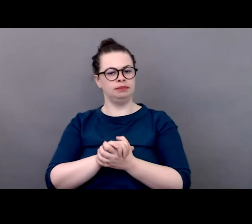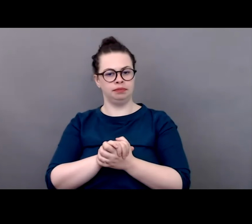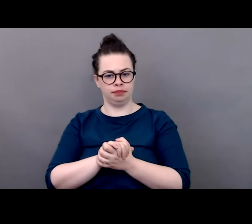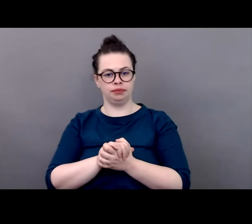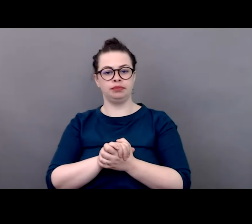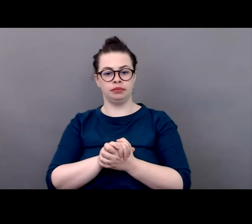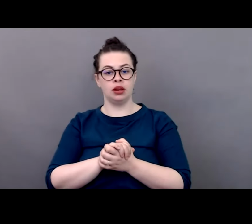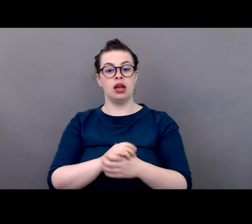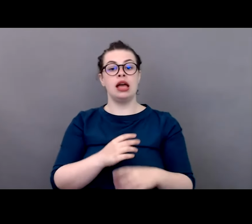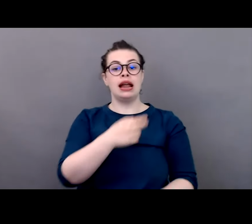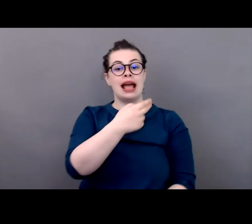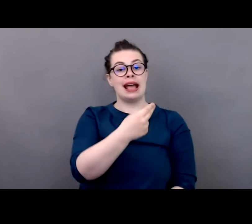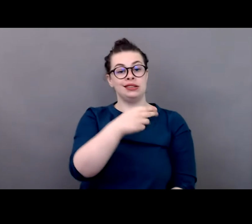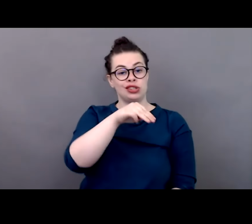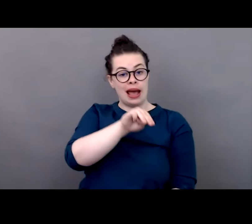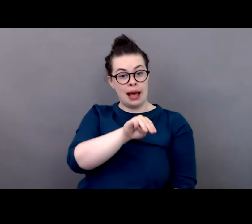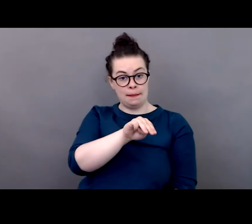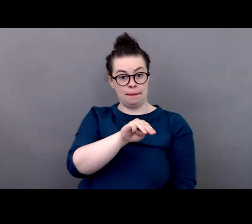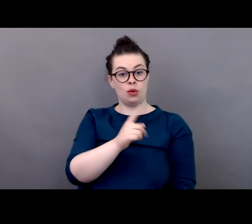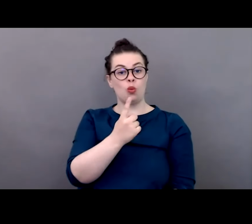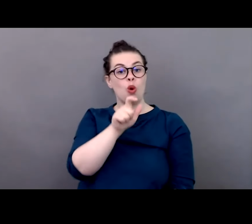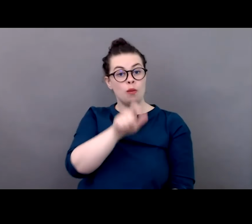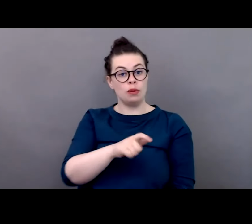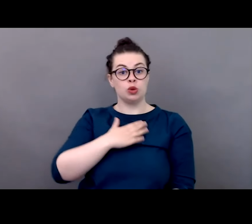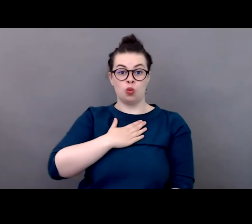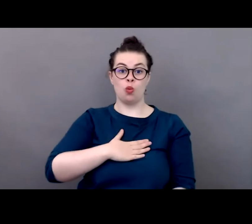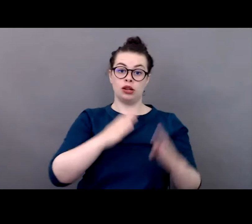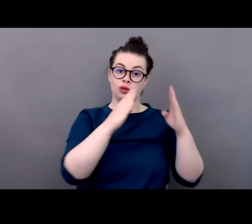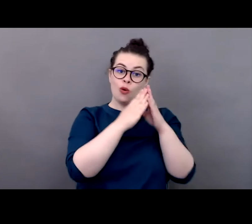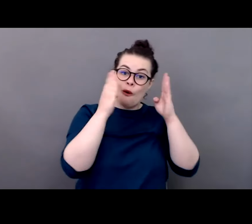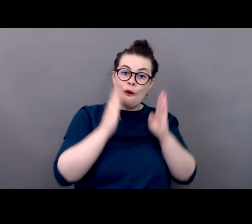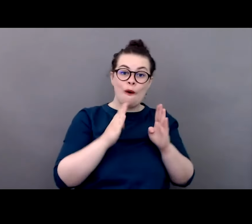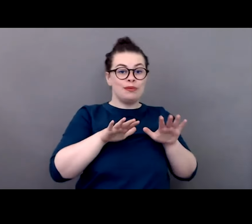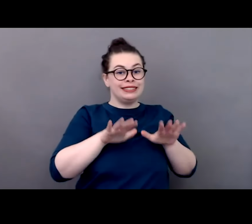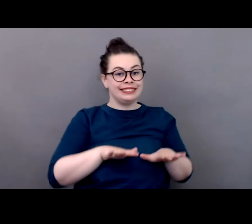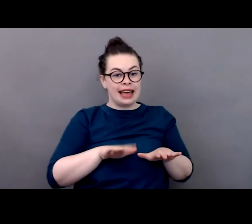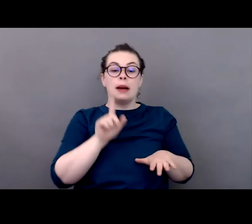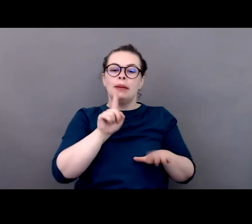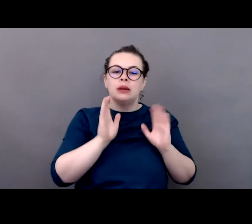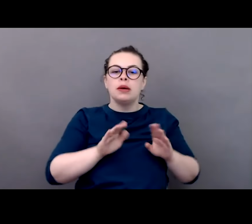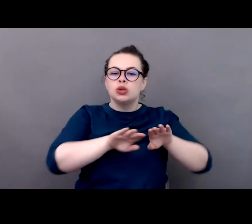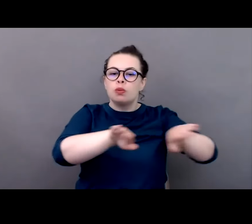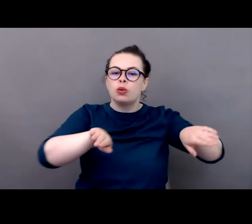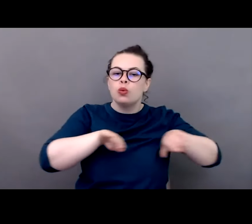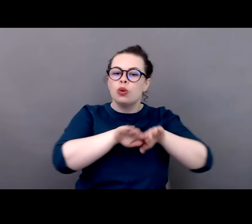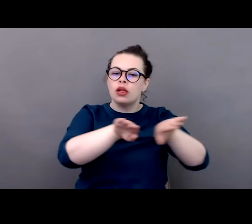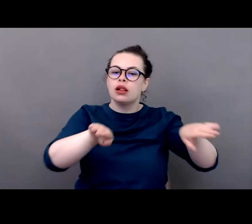at home, but they needed a pool for that, for their hydrotherapy. So that